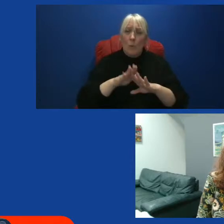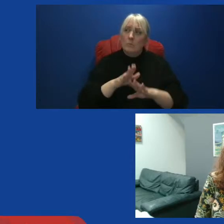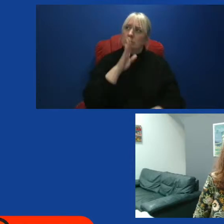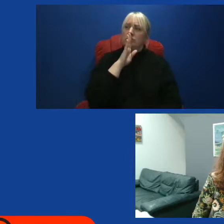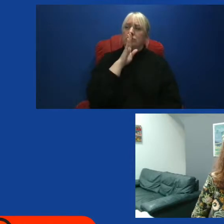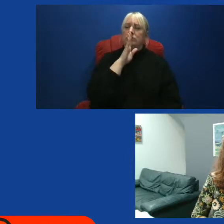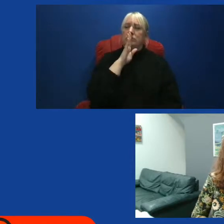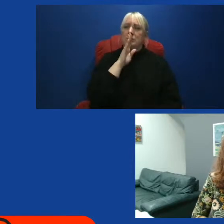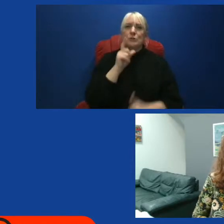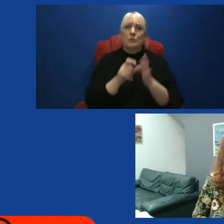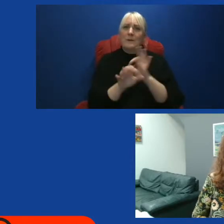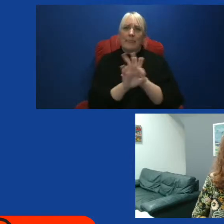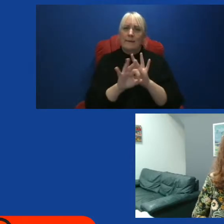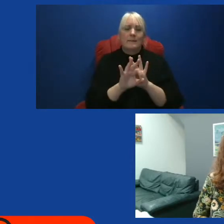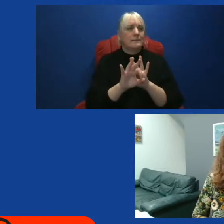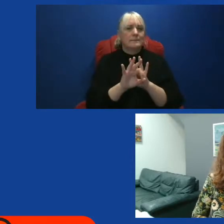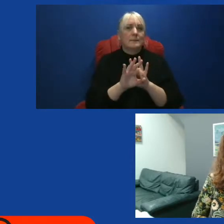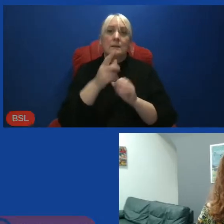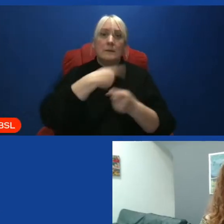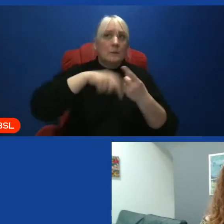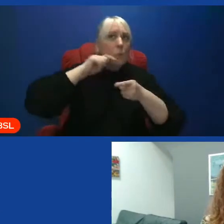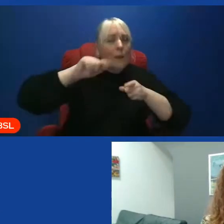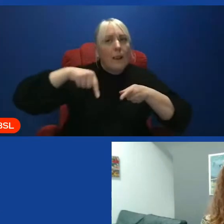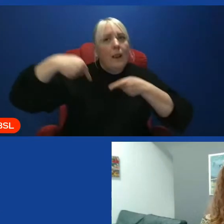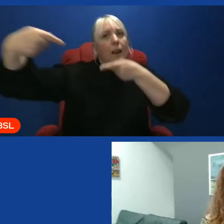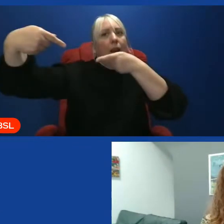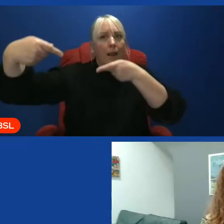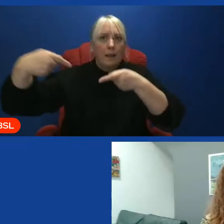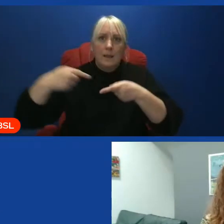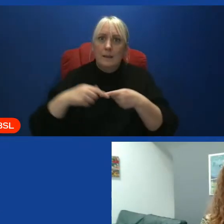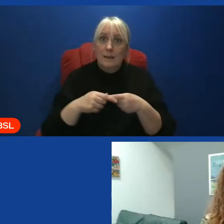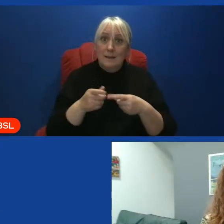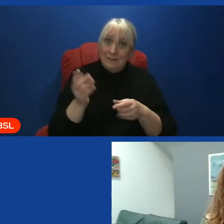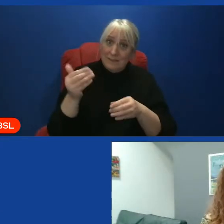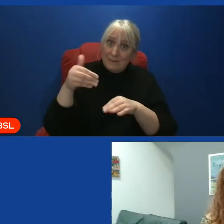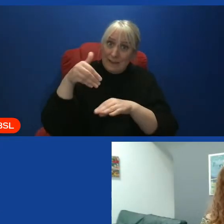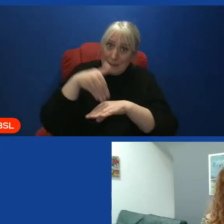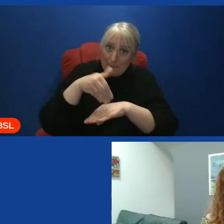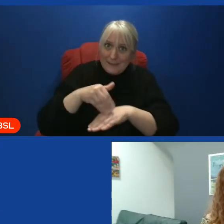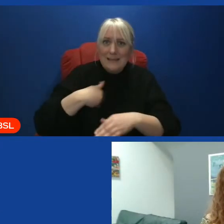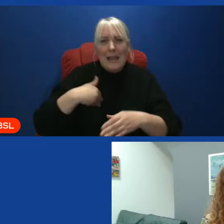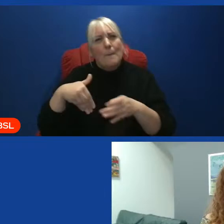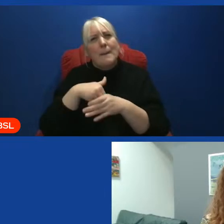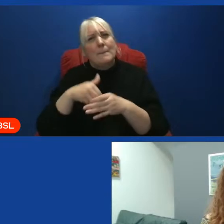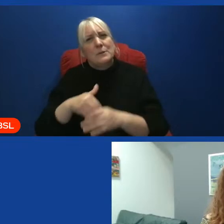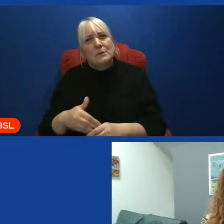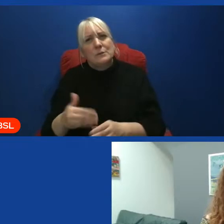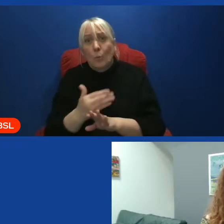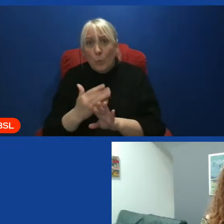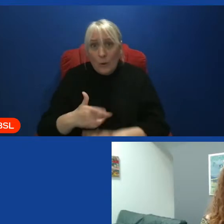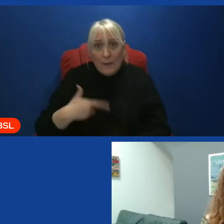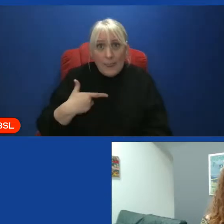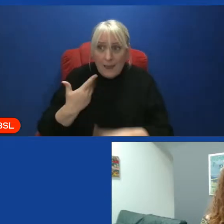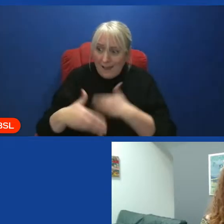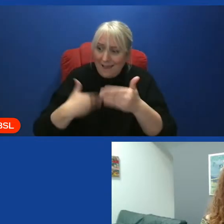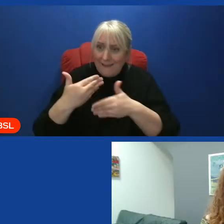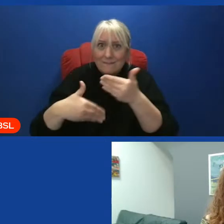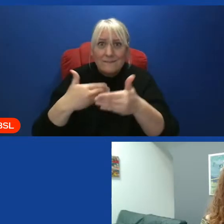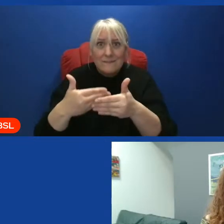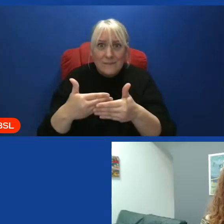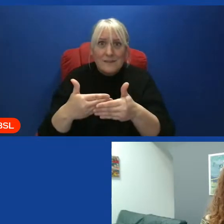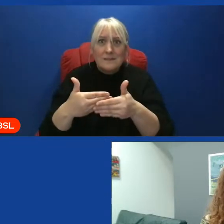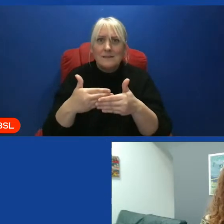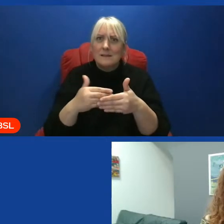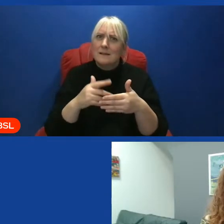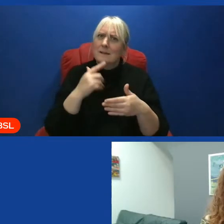be absolutely in opposition to these cuts because they not only impact our members' working lives and potentially make that an uncertain future for